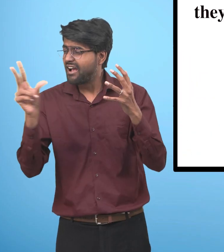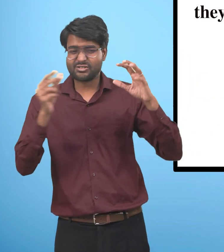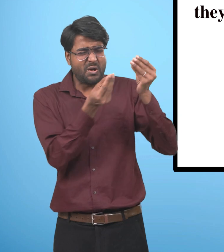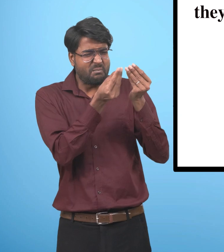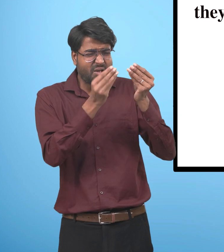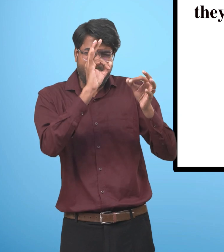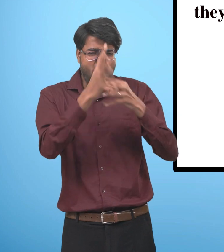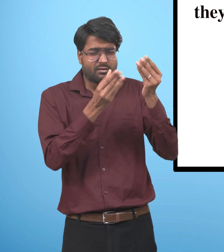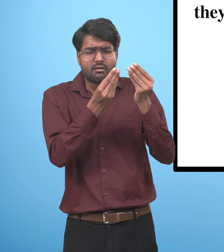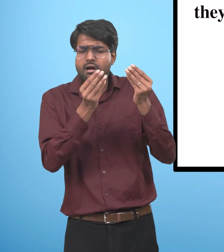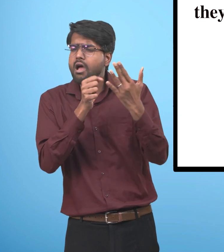general.